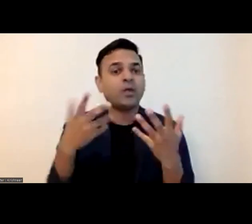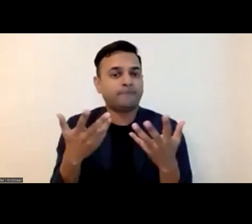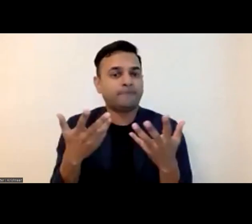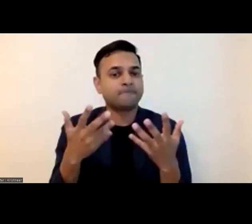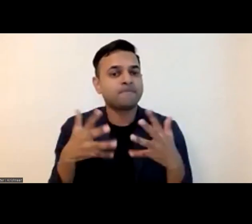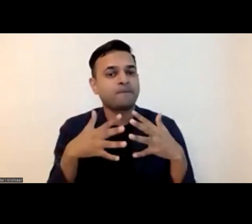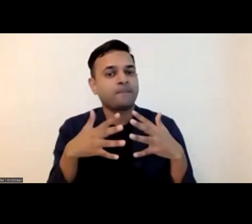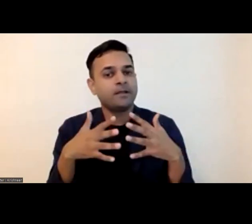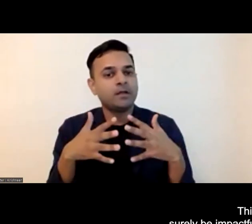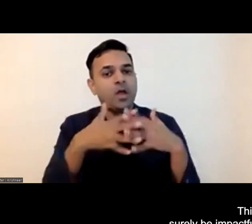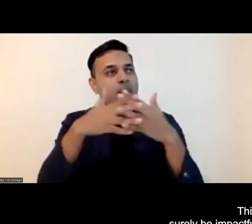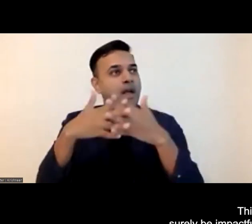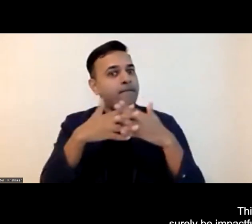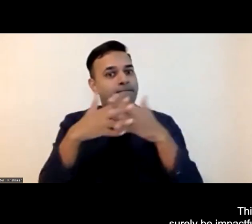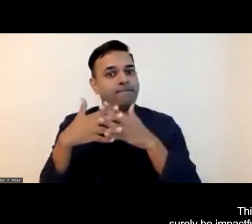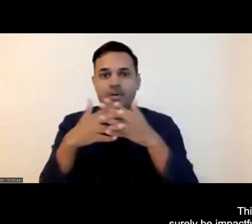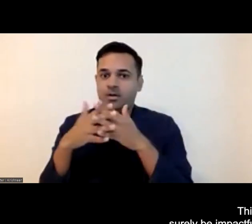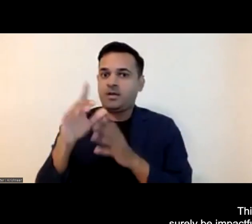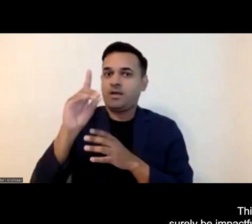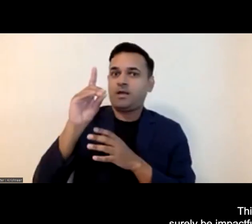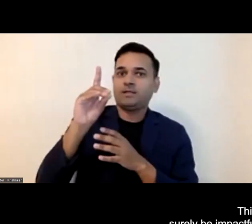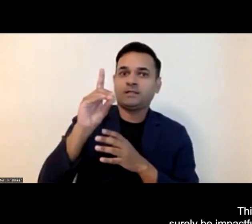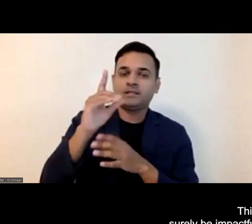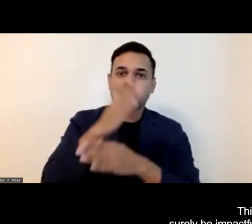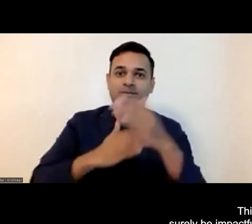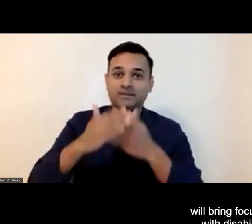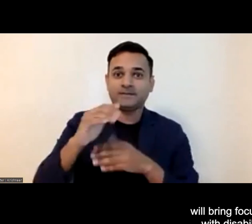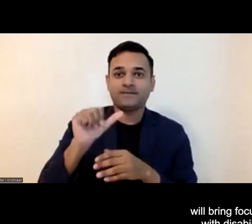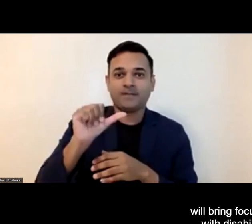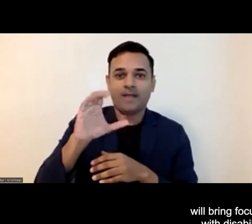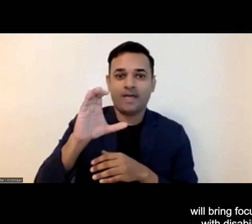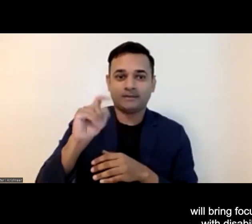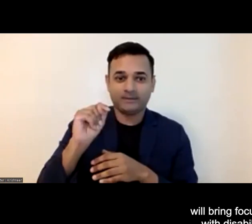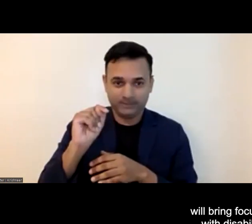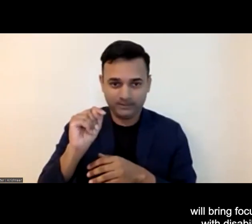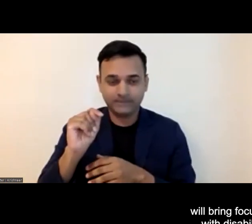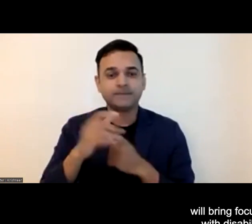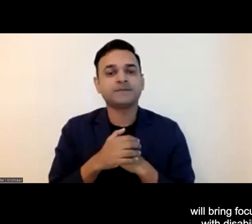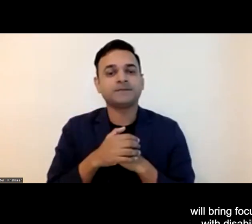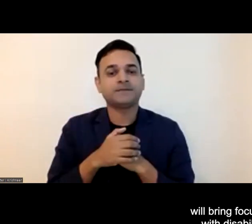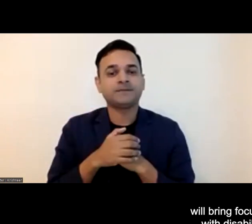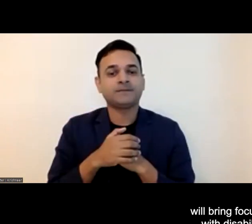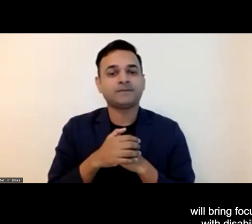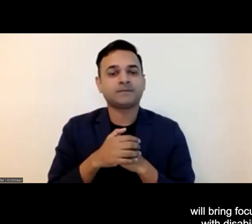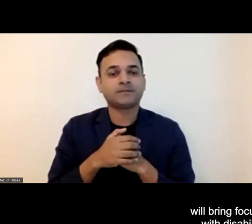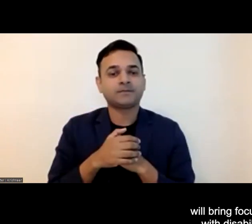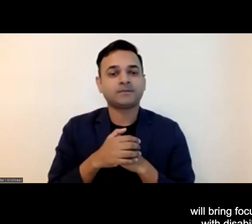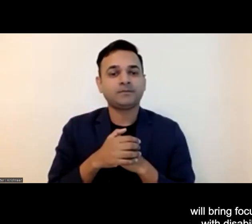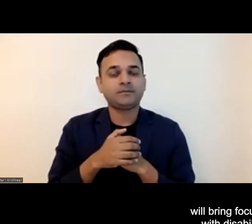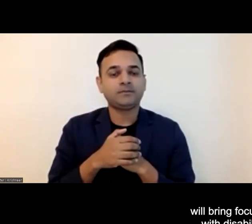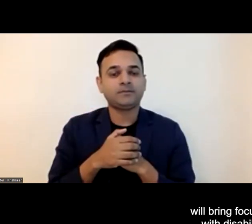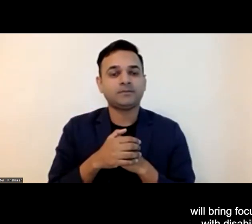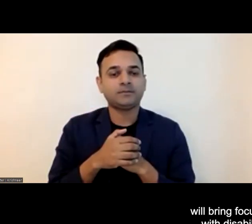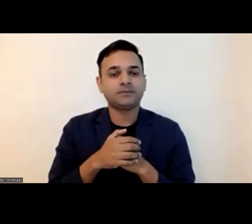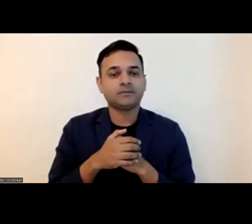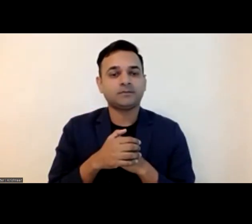year. This will surely be impactful, and governments will bring focus on the youth with disabilities